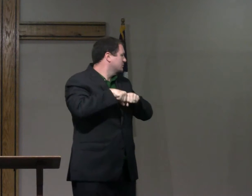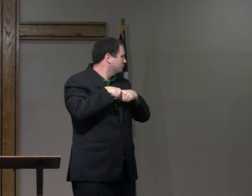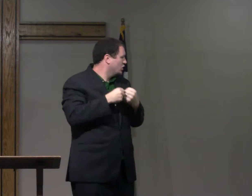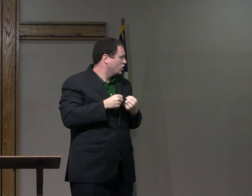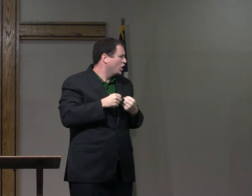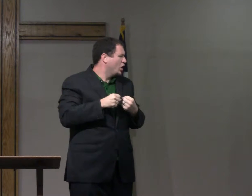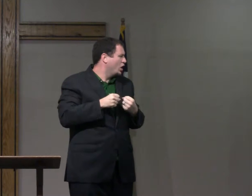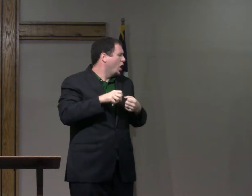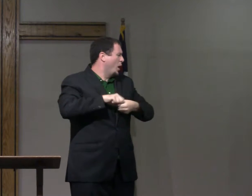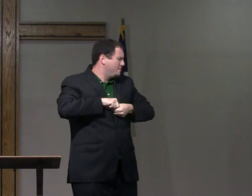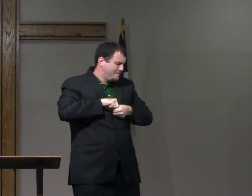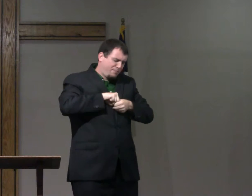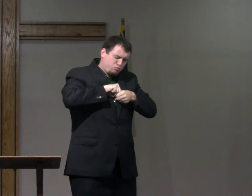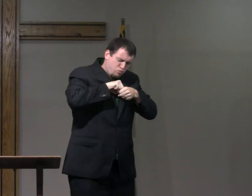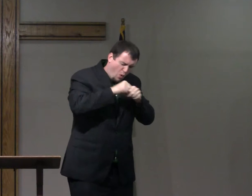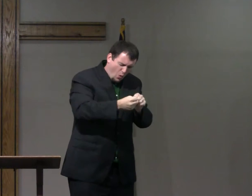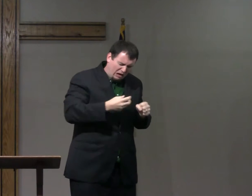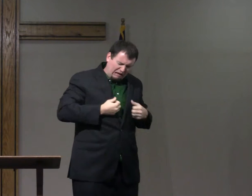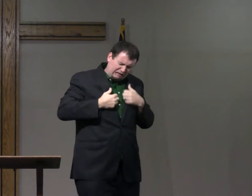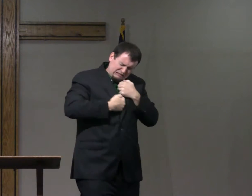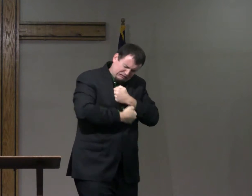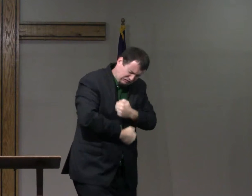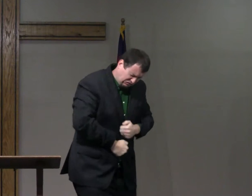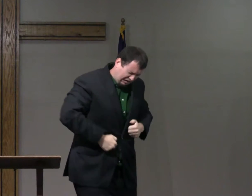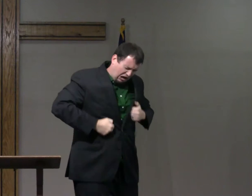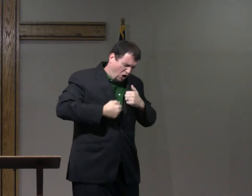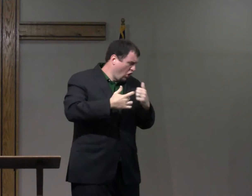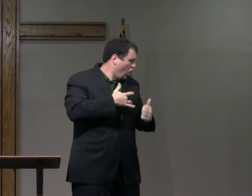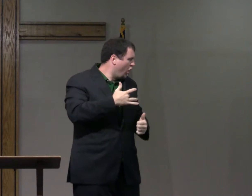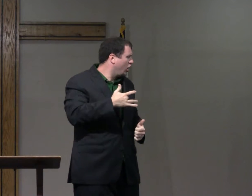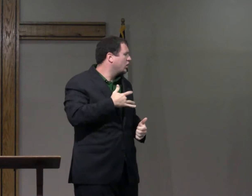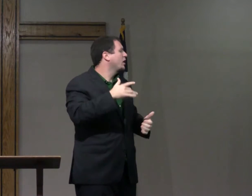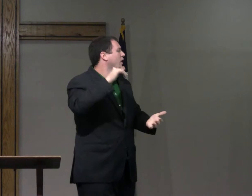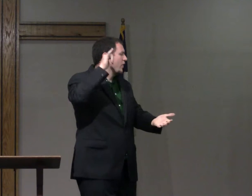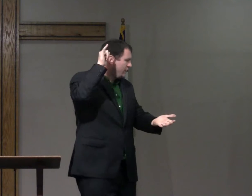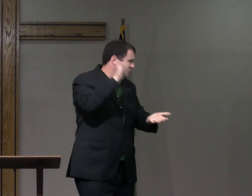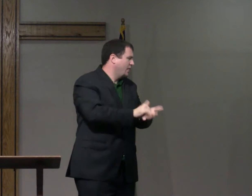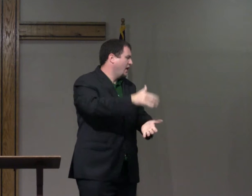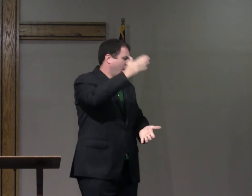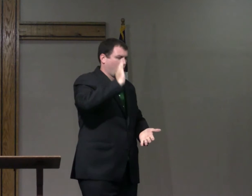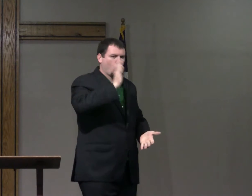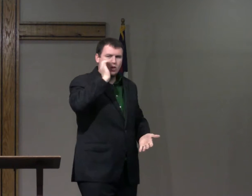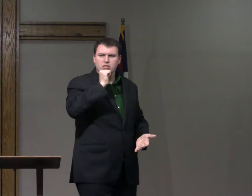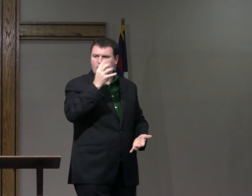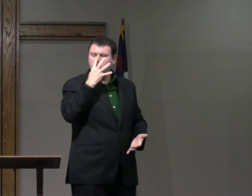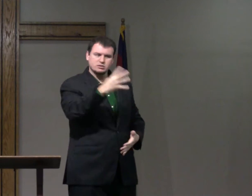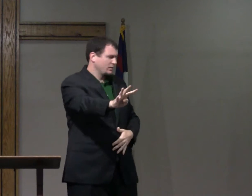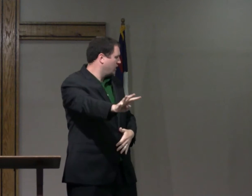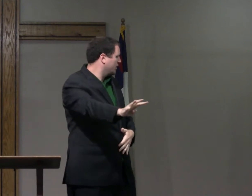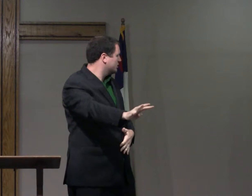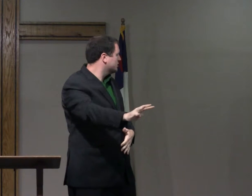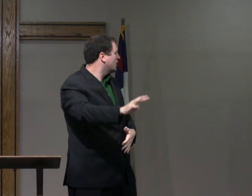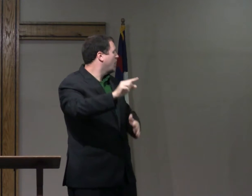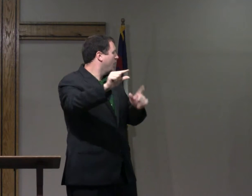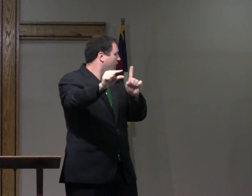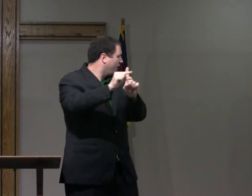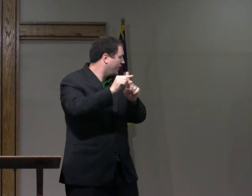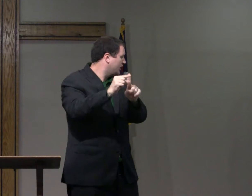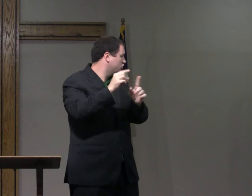broken spirit, a broken and contrite heart. Oh God, thou wilt not despise.